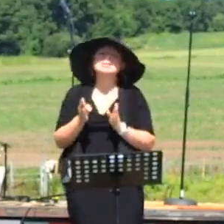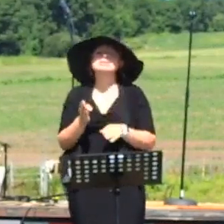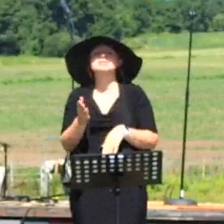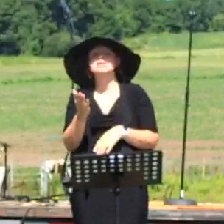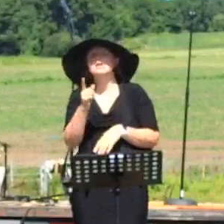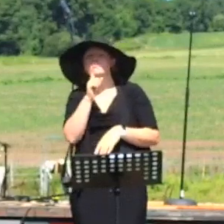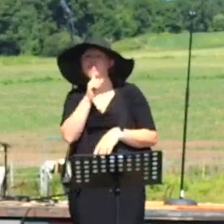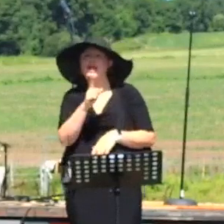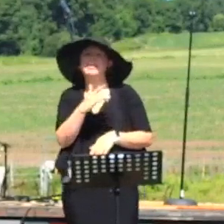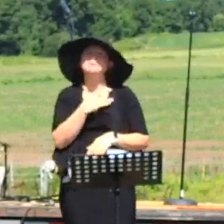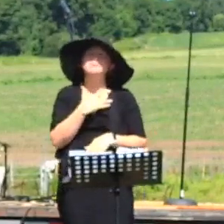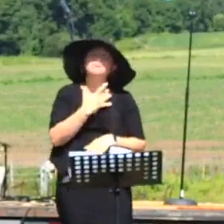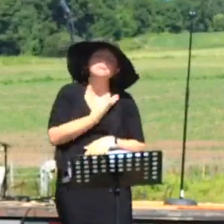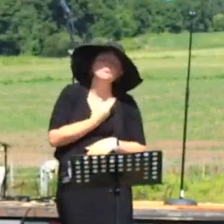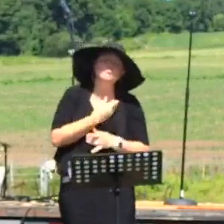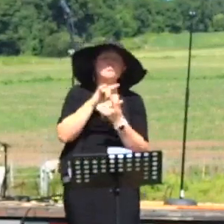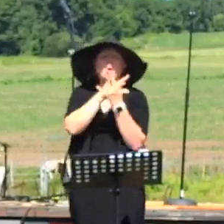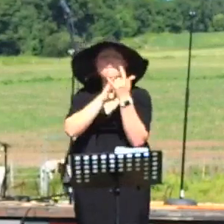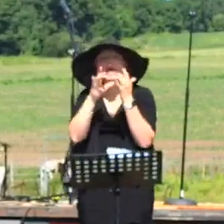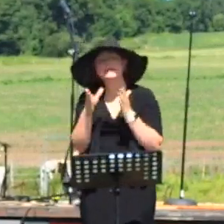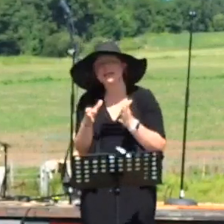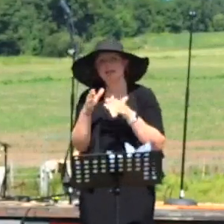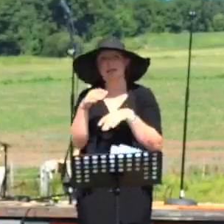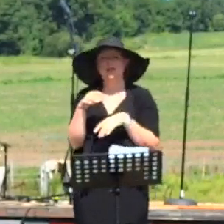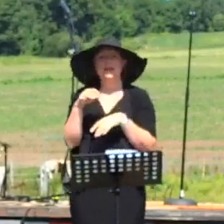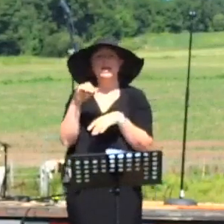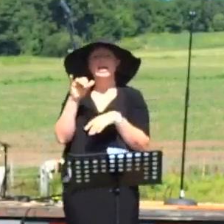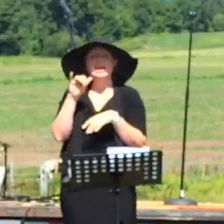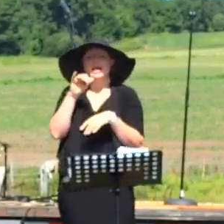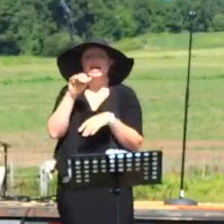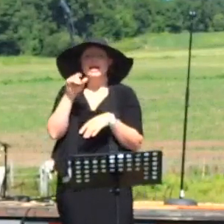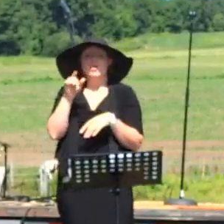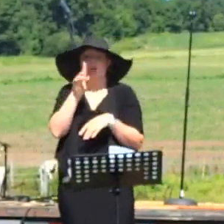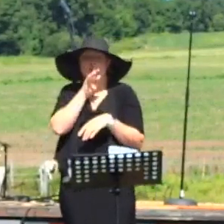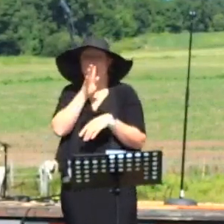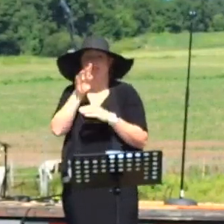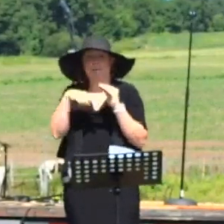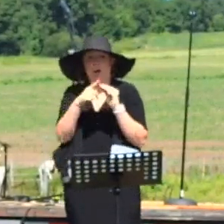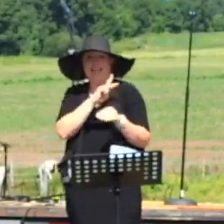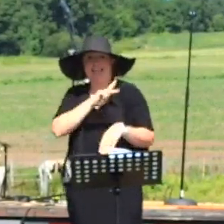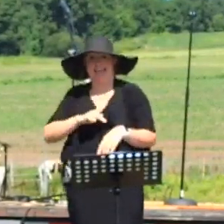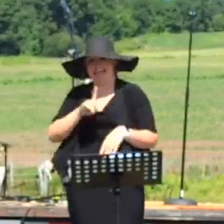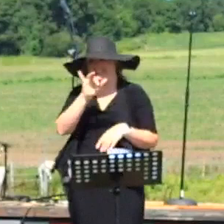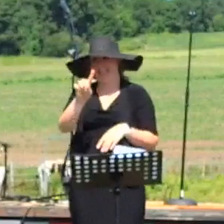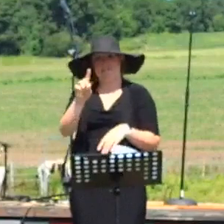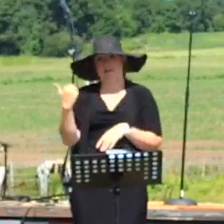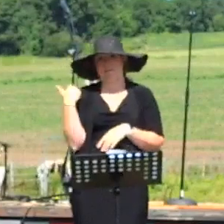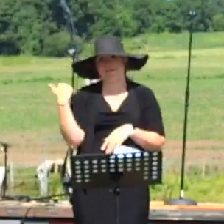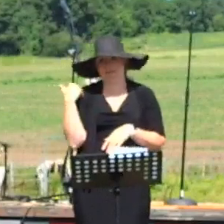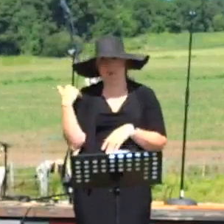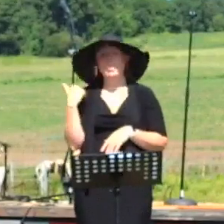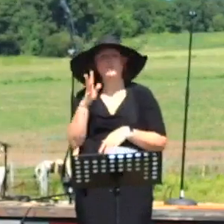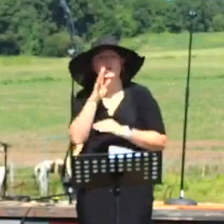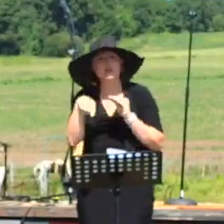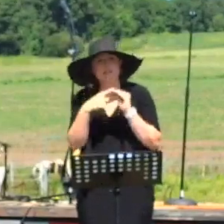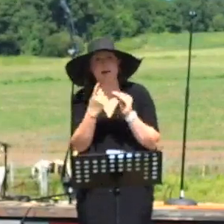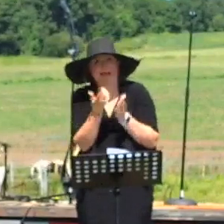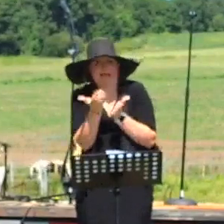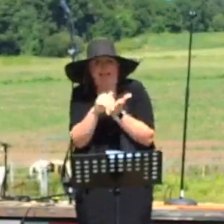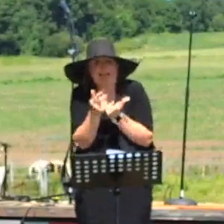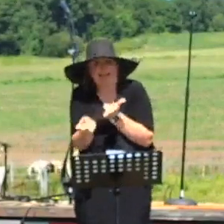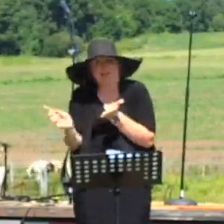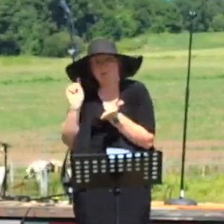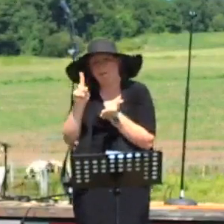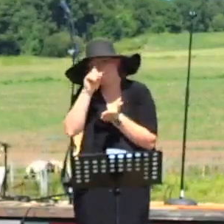King David during that week. And actually, we talked a little bit about King David last week, because David was the father of Solomon. Solomon was our